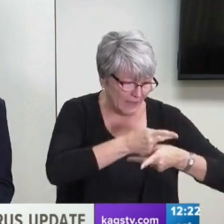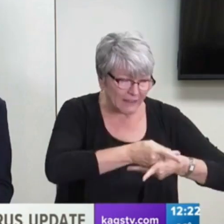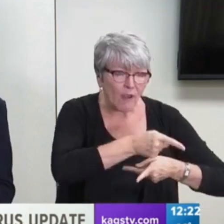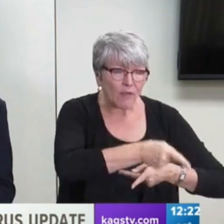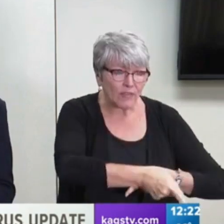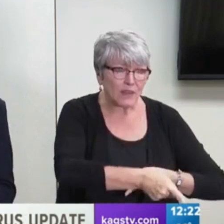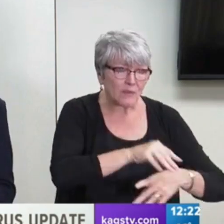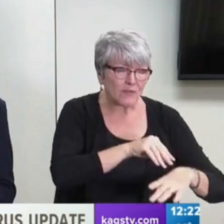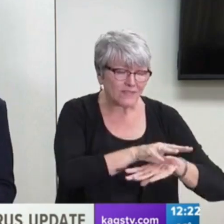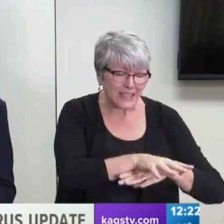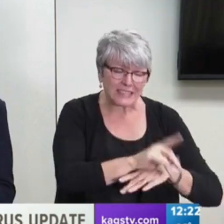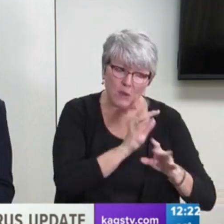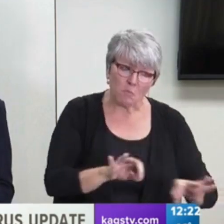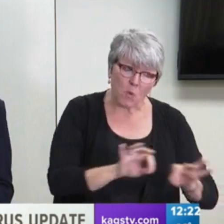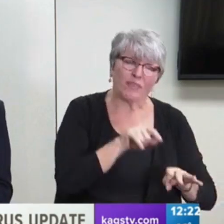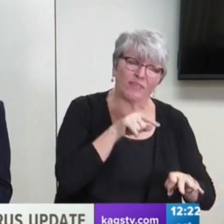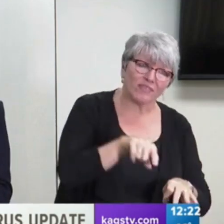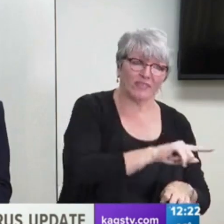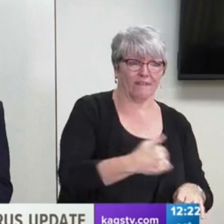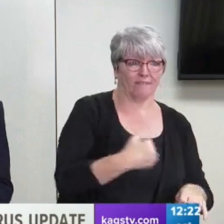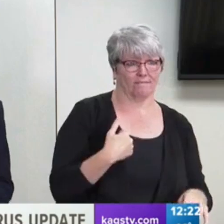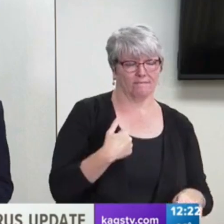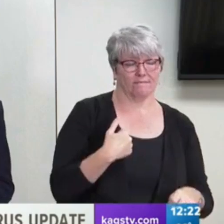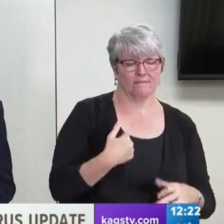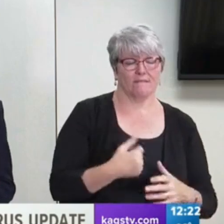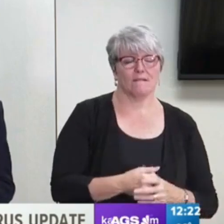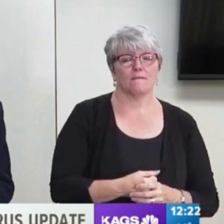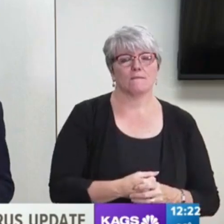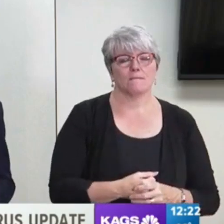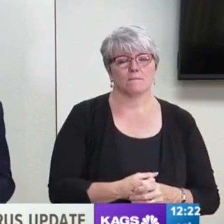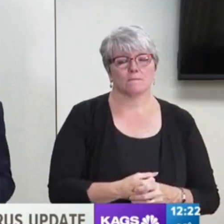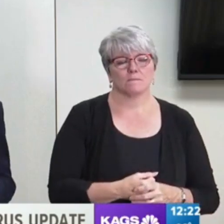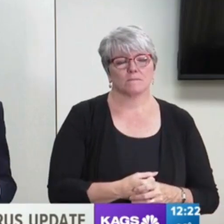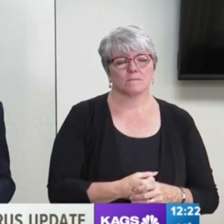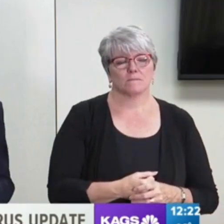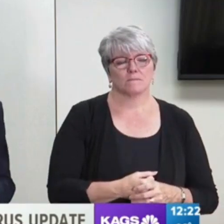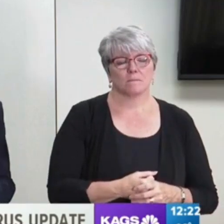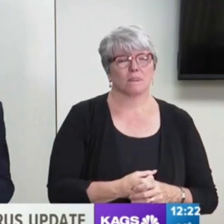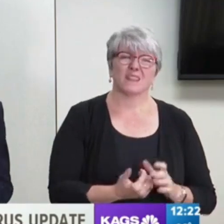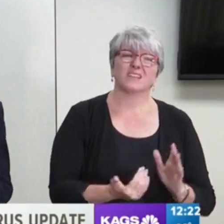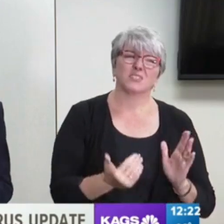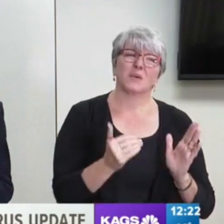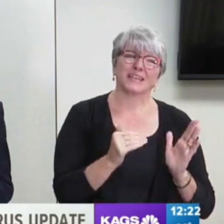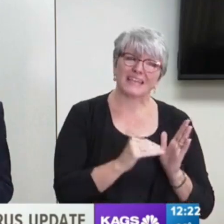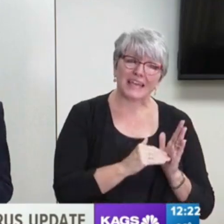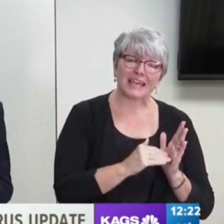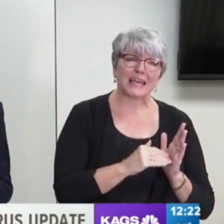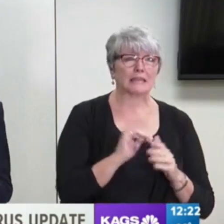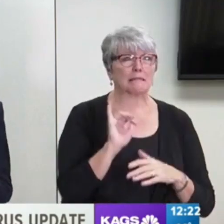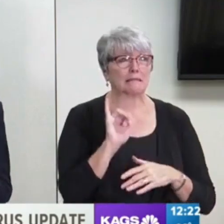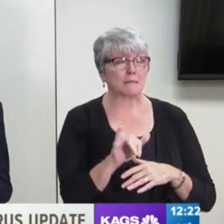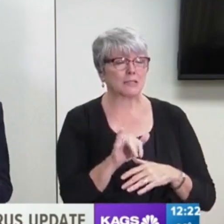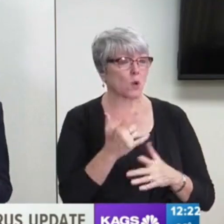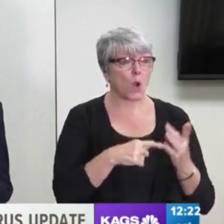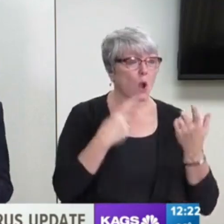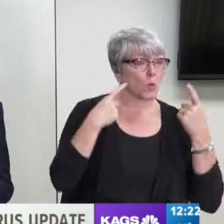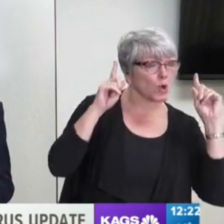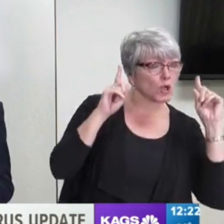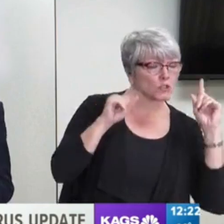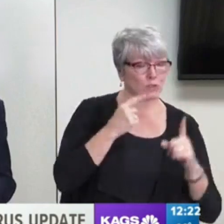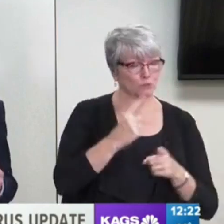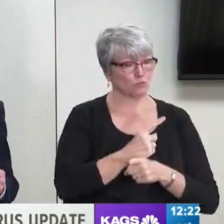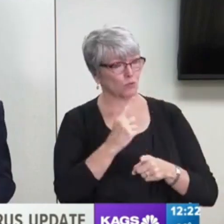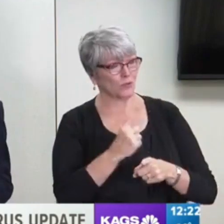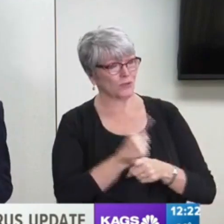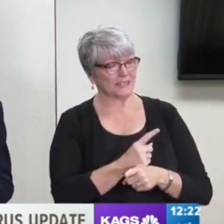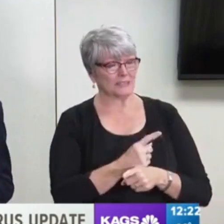are infected with COVID-19. And so, so again, it kind of comes into what works, what's reasonable, and